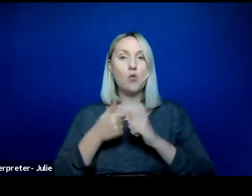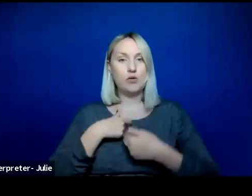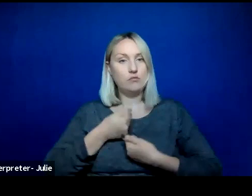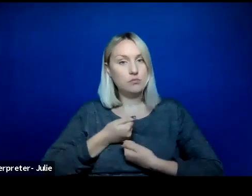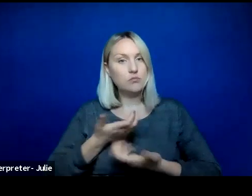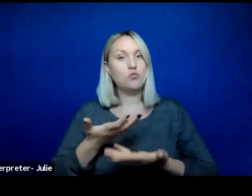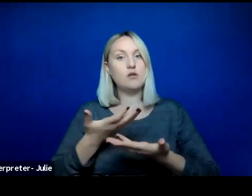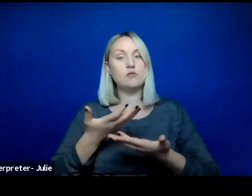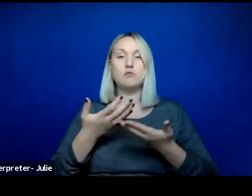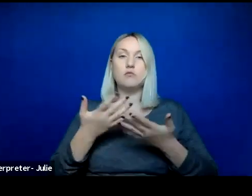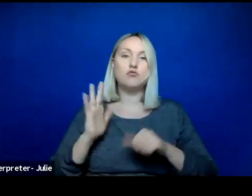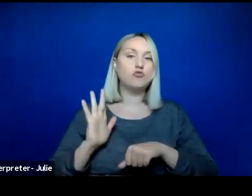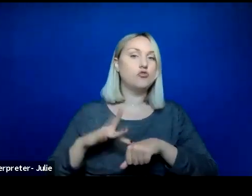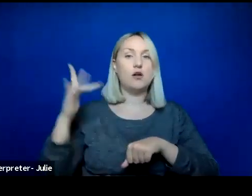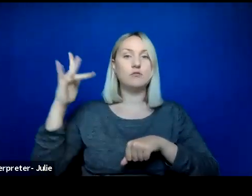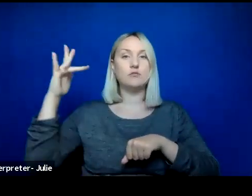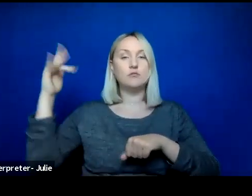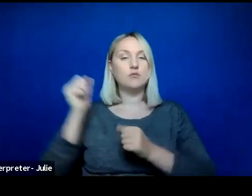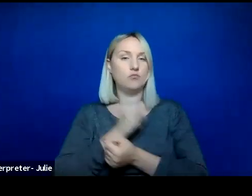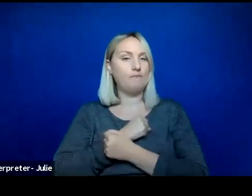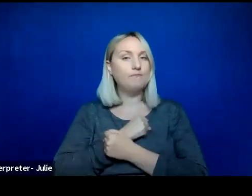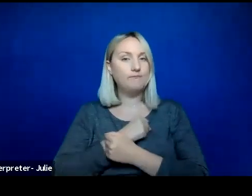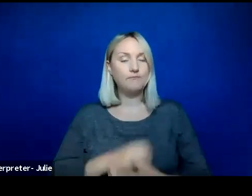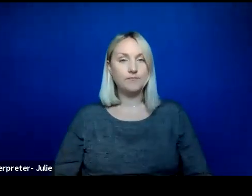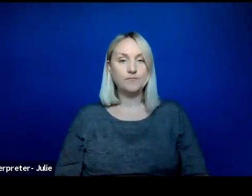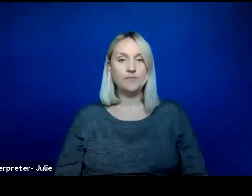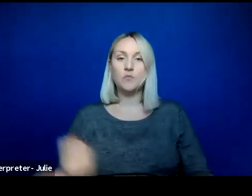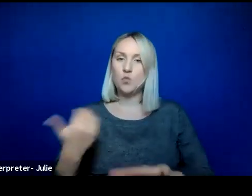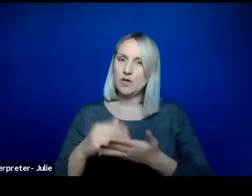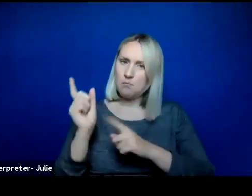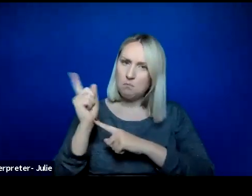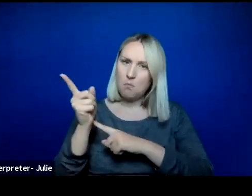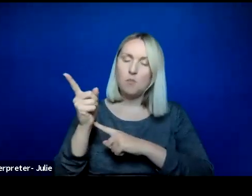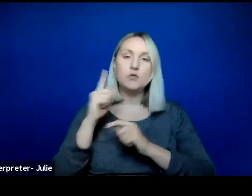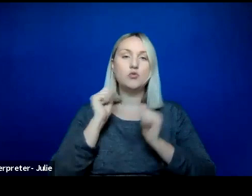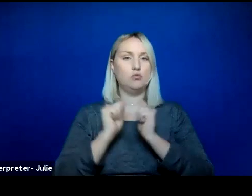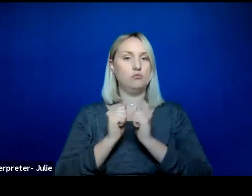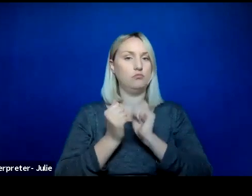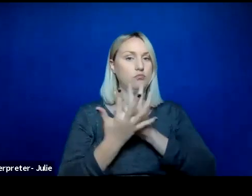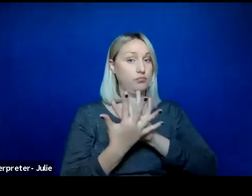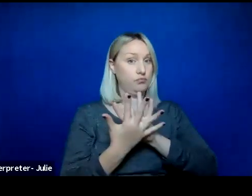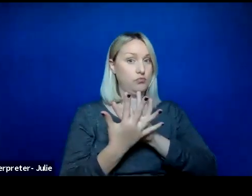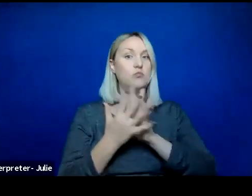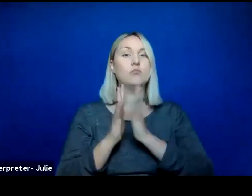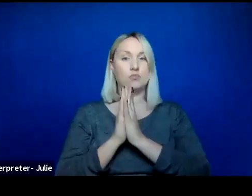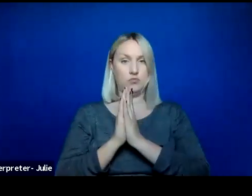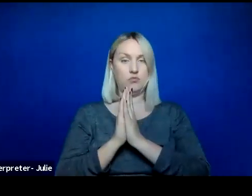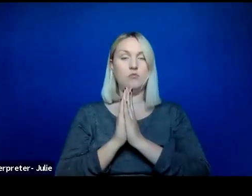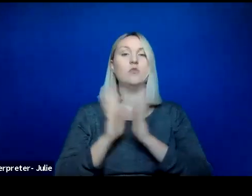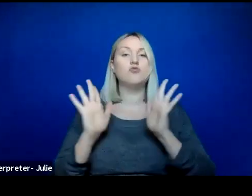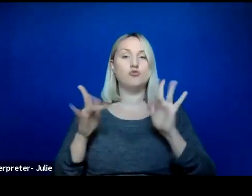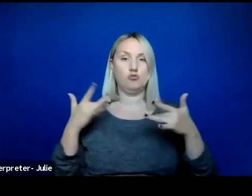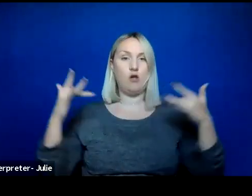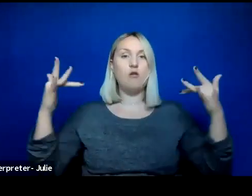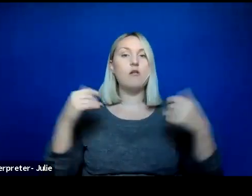express shining out love. So take a moment to spread, expand, and shine out